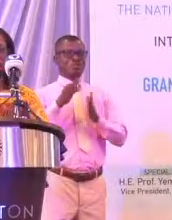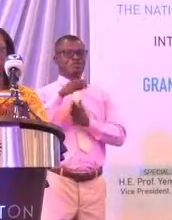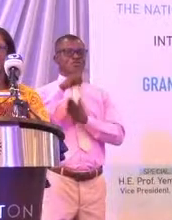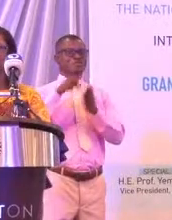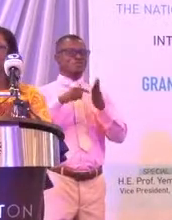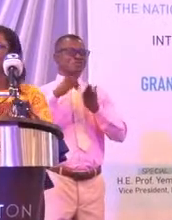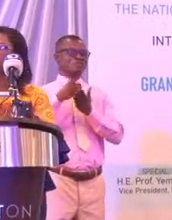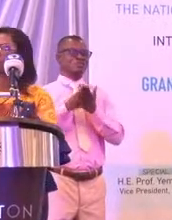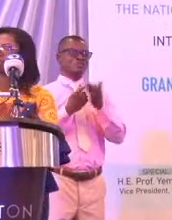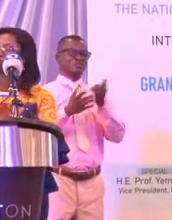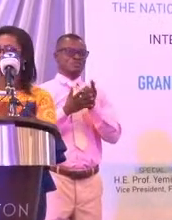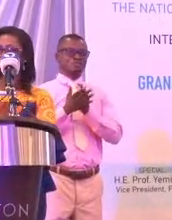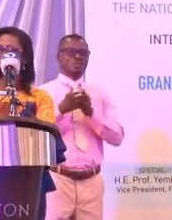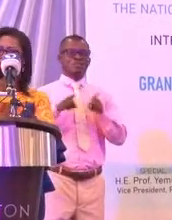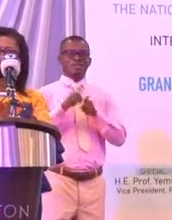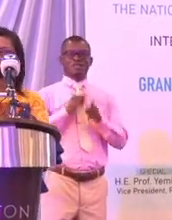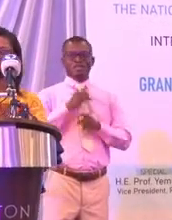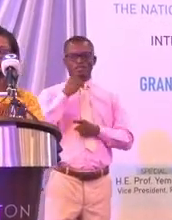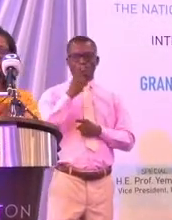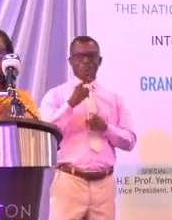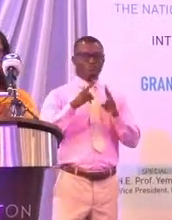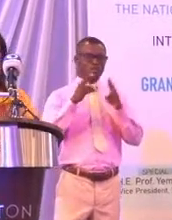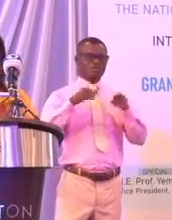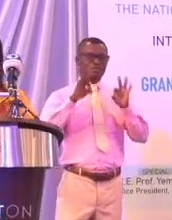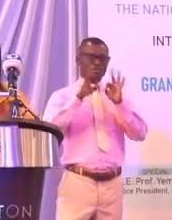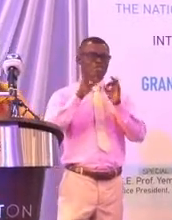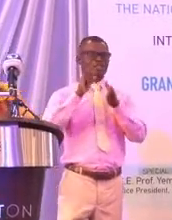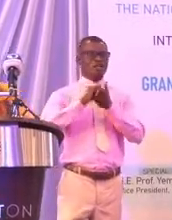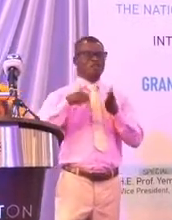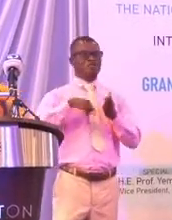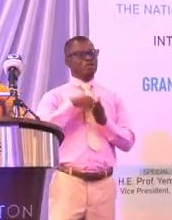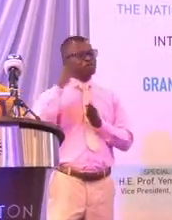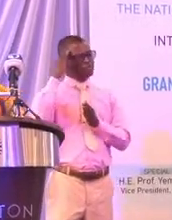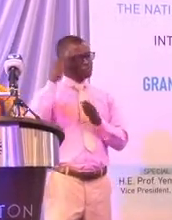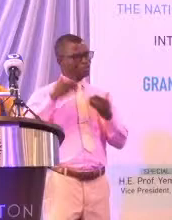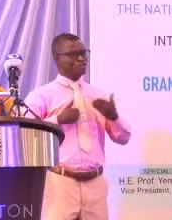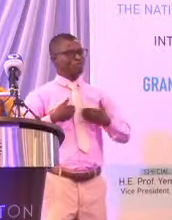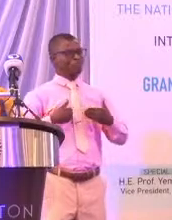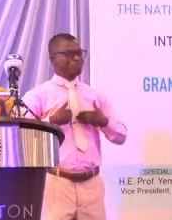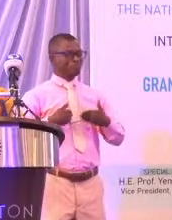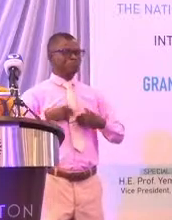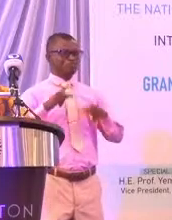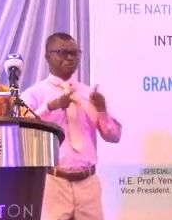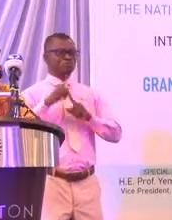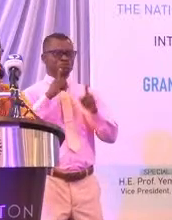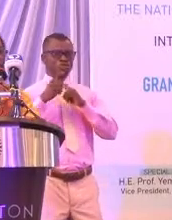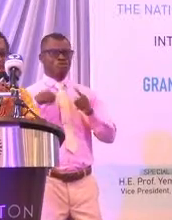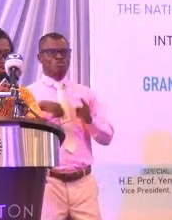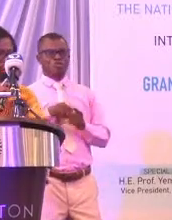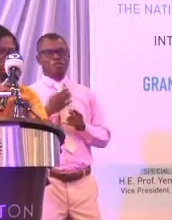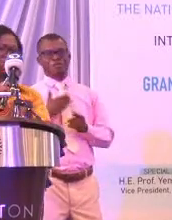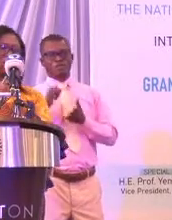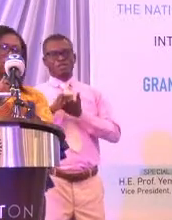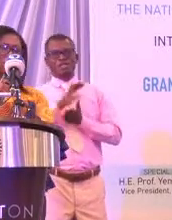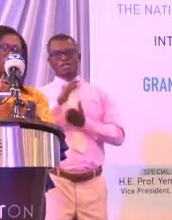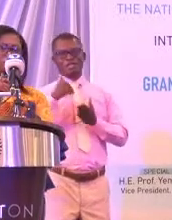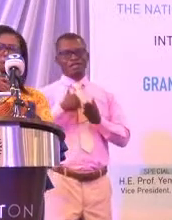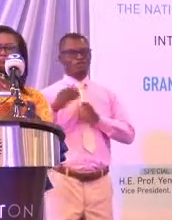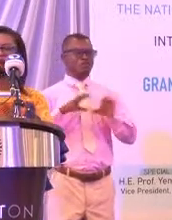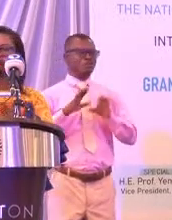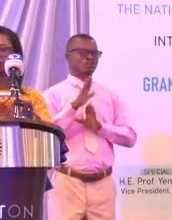debate is. Like I said, it is very important that we hear the young people talk. We're excited that they have done their research.